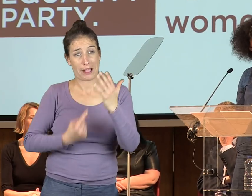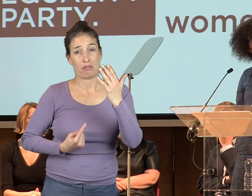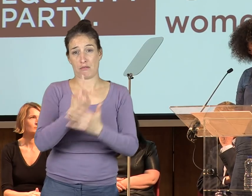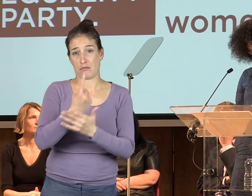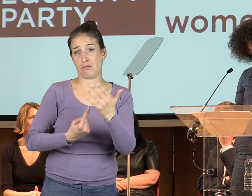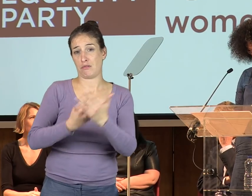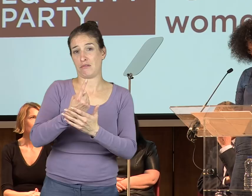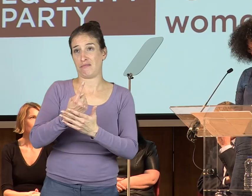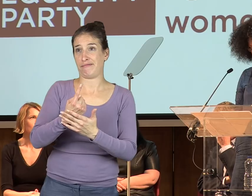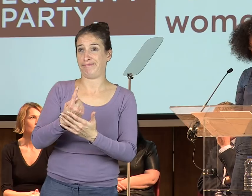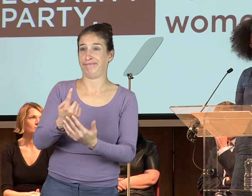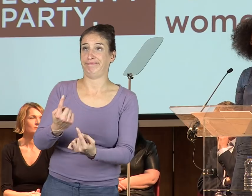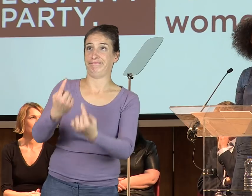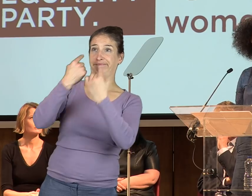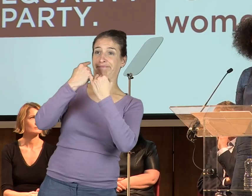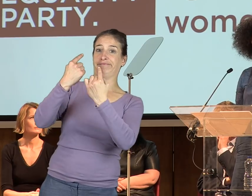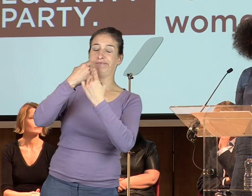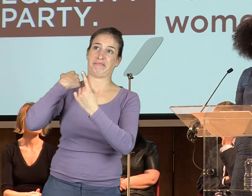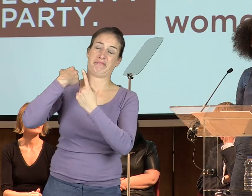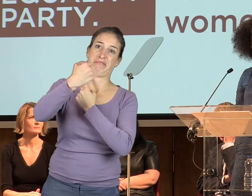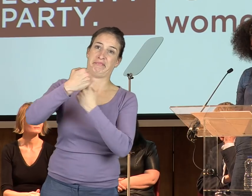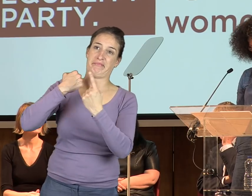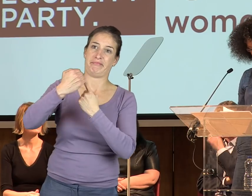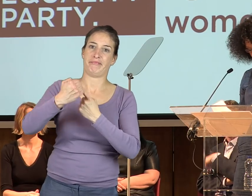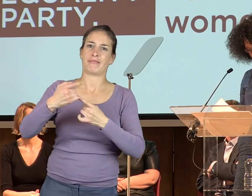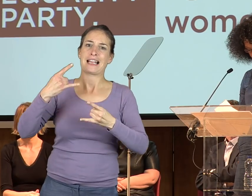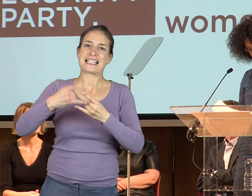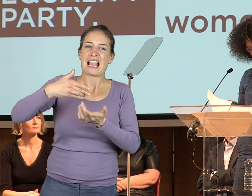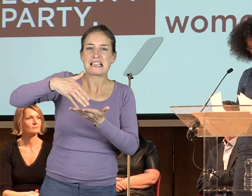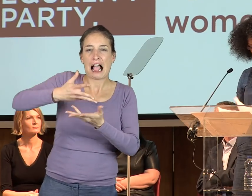exploitation, trafficking, and many other forms of violence daily.